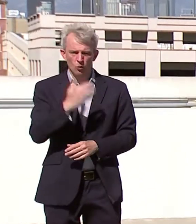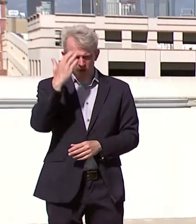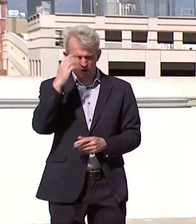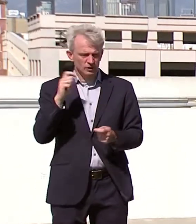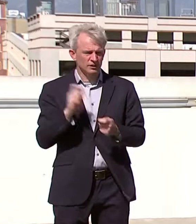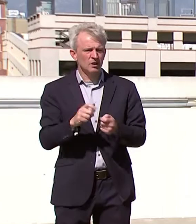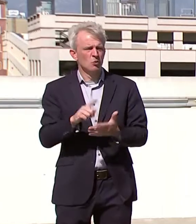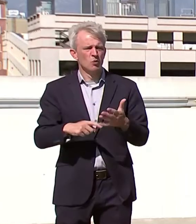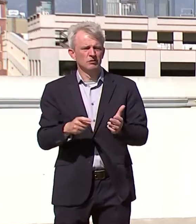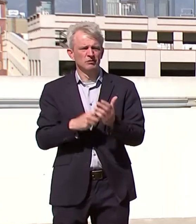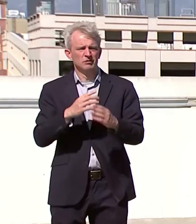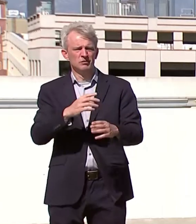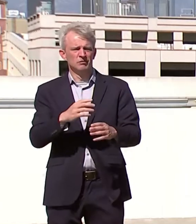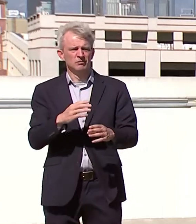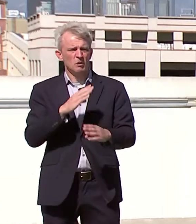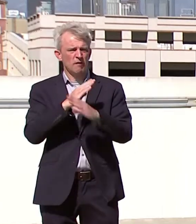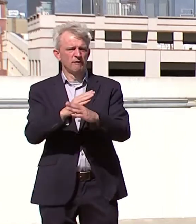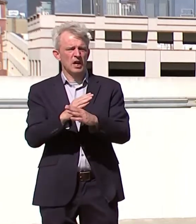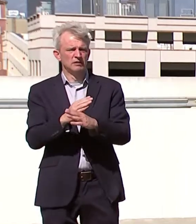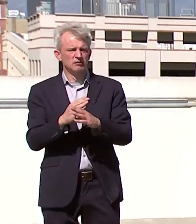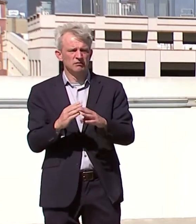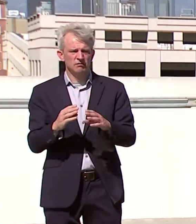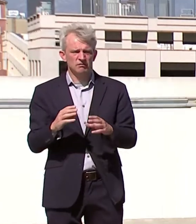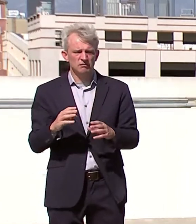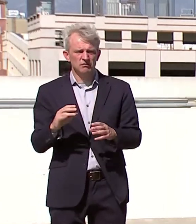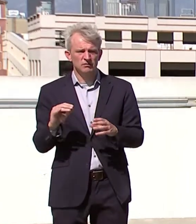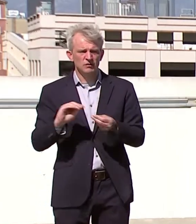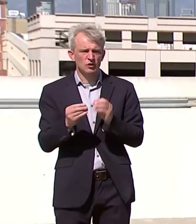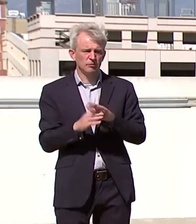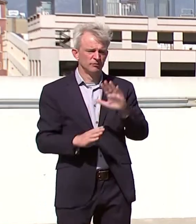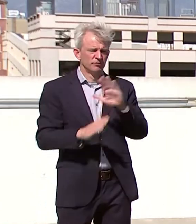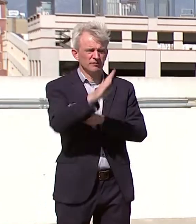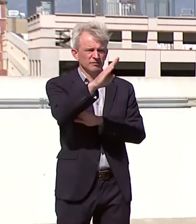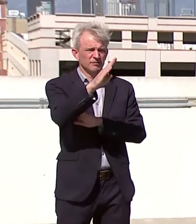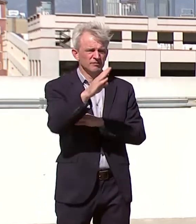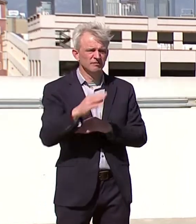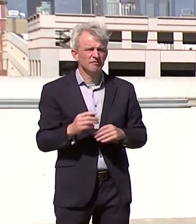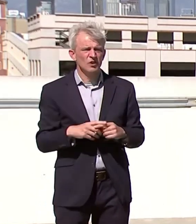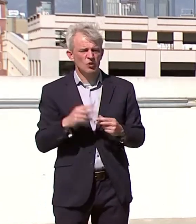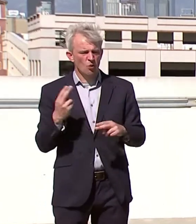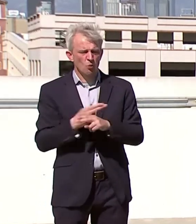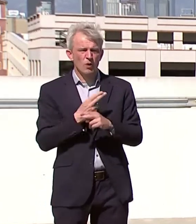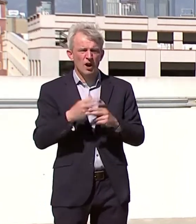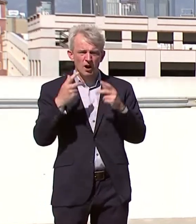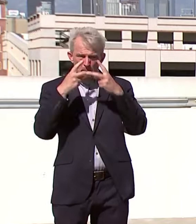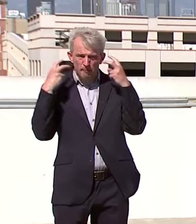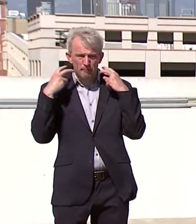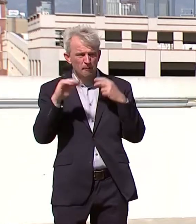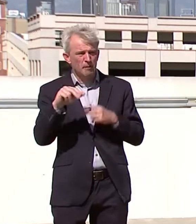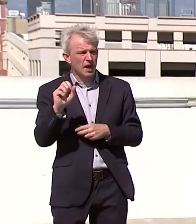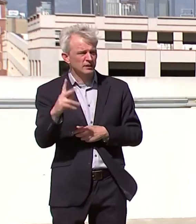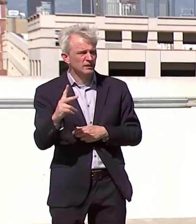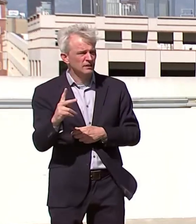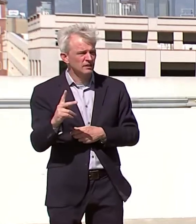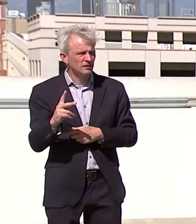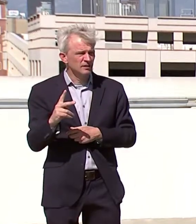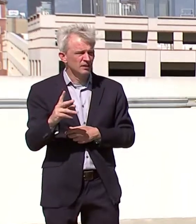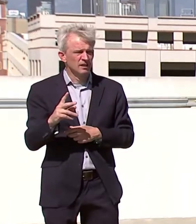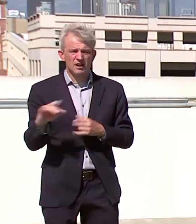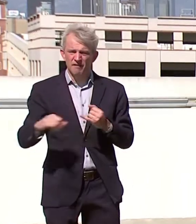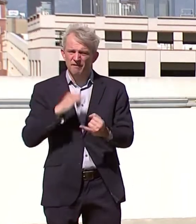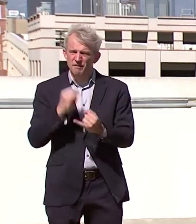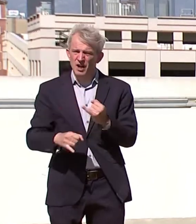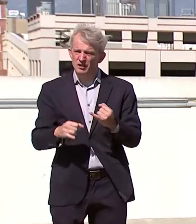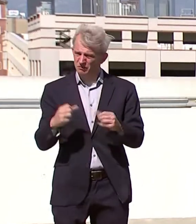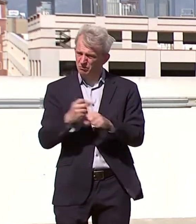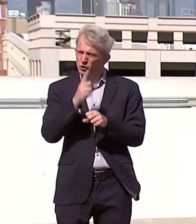mask, or two. Where'd I put my masks? They probably blew away. Finally, making sure that we continue to